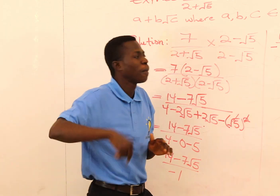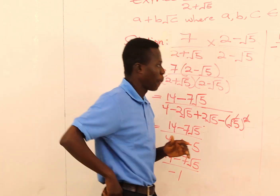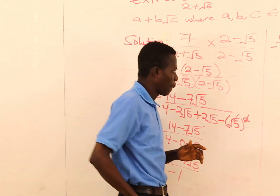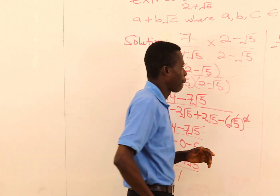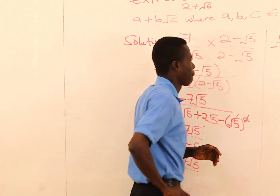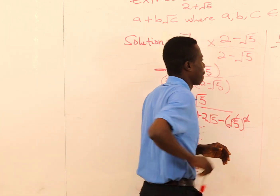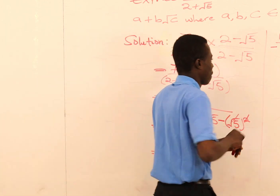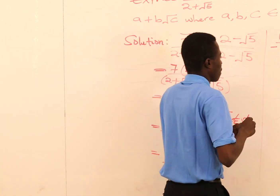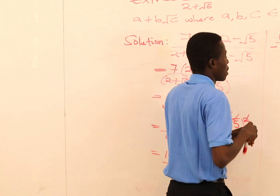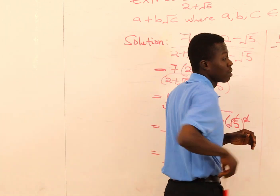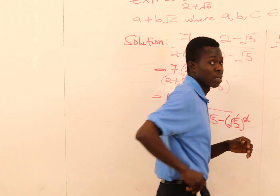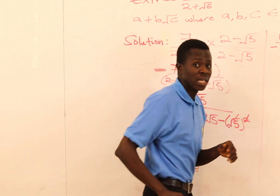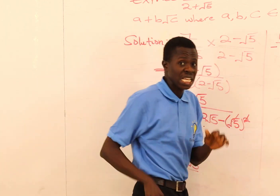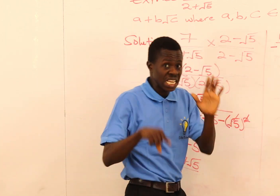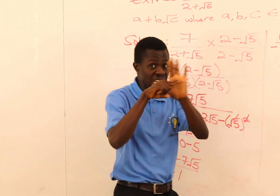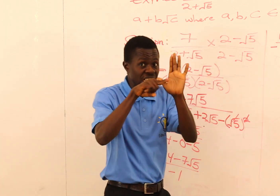So that is how we are able to separate them.